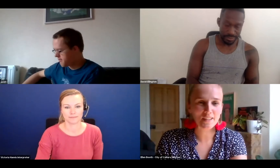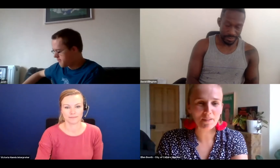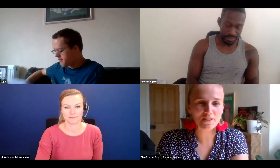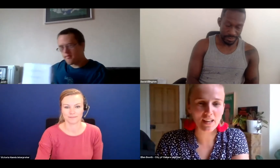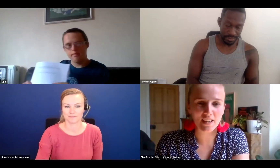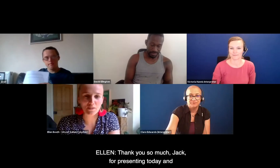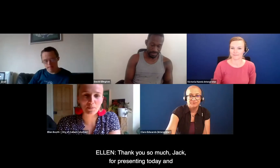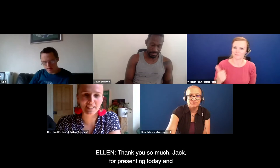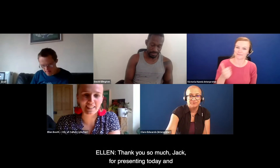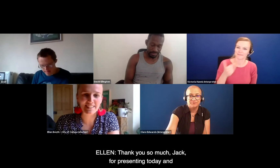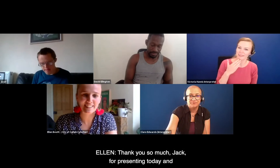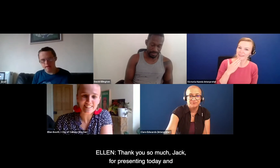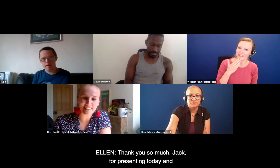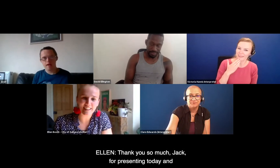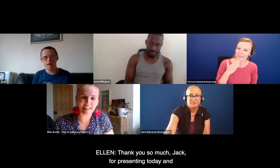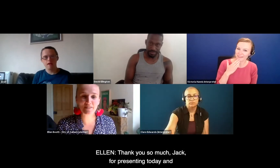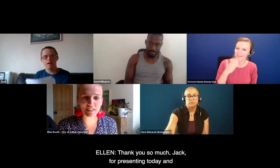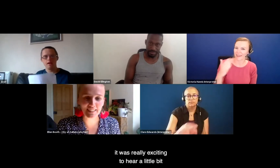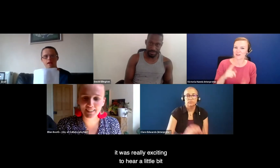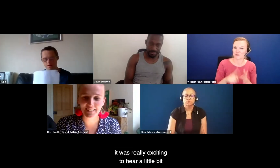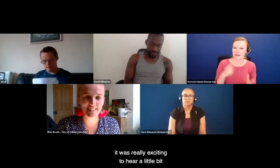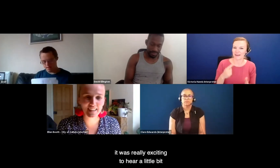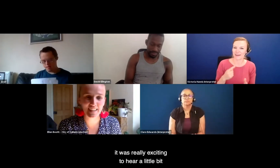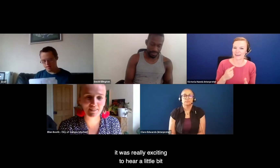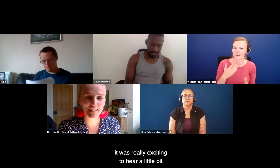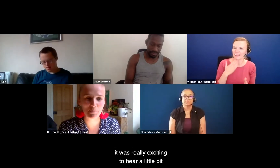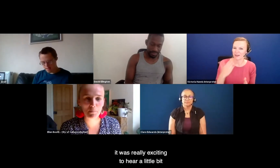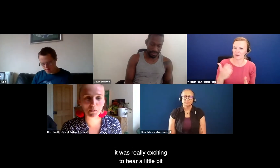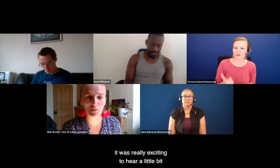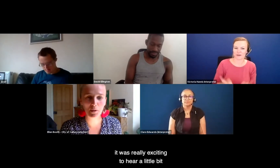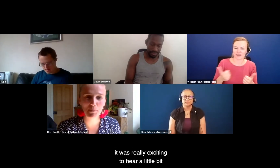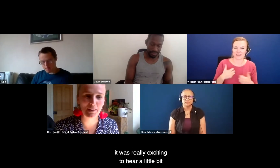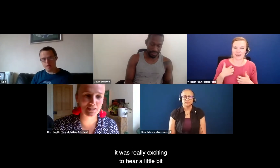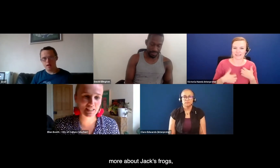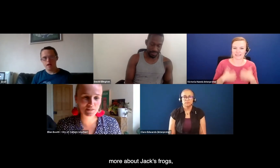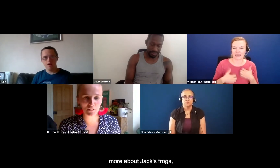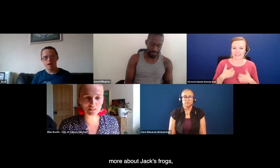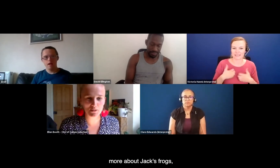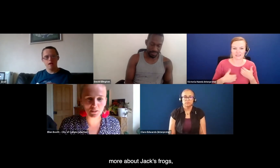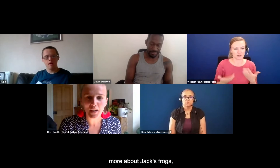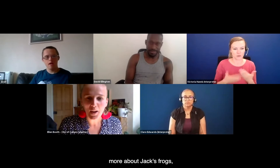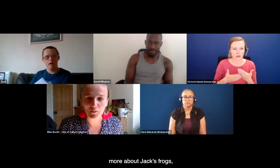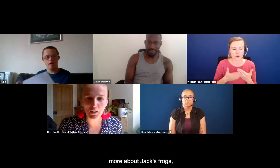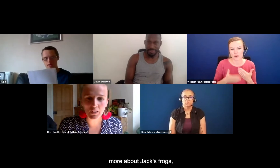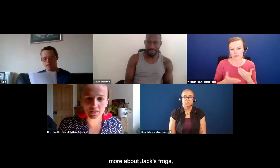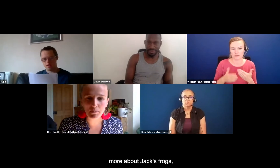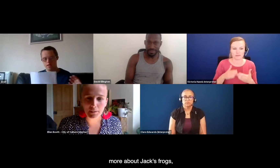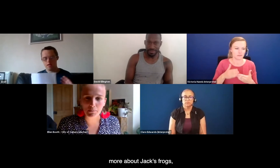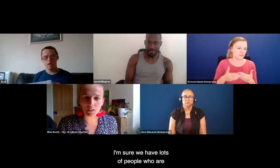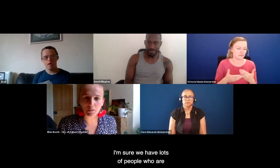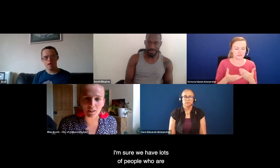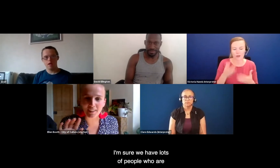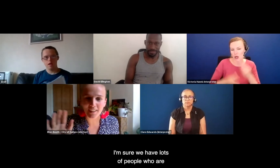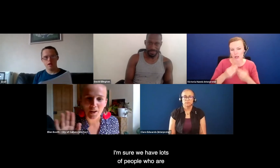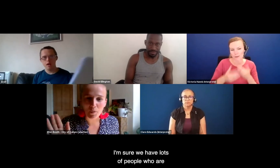Thank you so much, Jack, for presenting today, and it was really exciting to hear a little bit more about Jack's Frogs. I'm sure we've got lots of